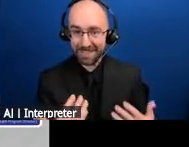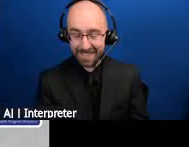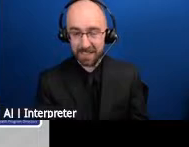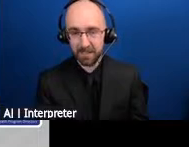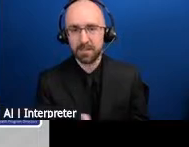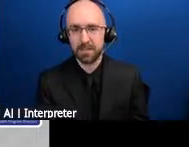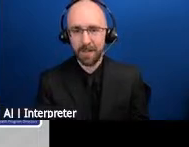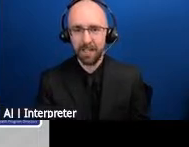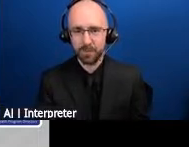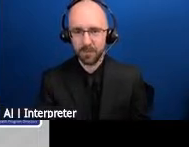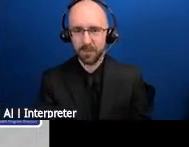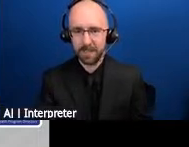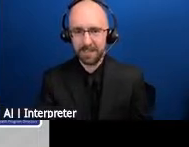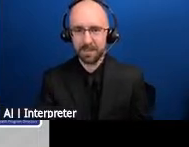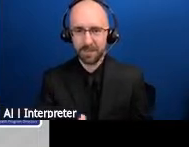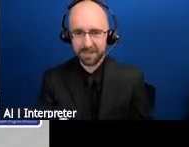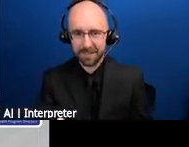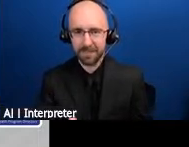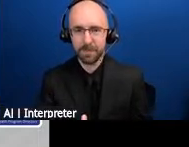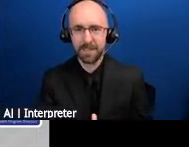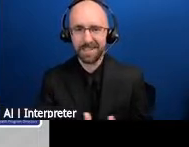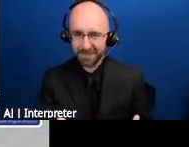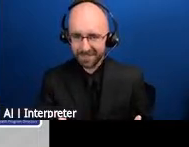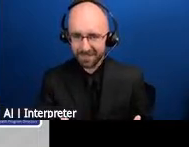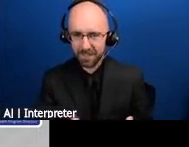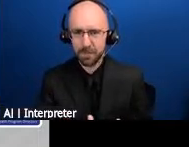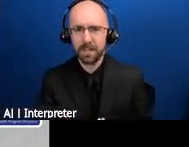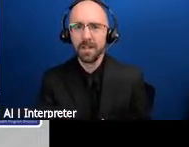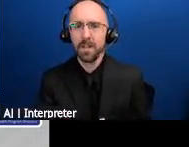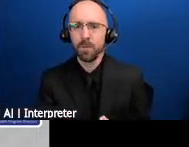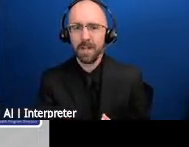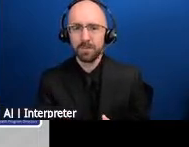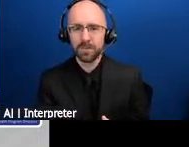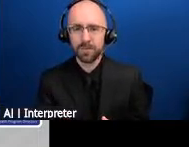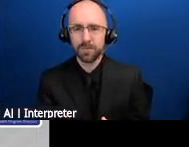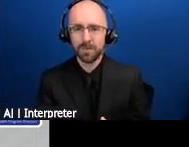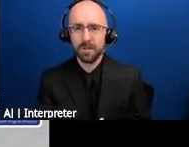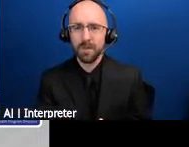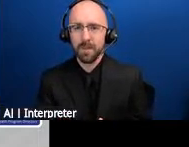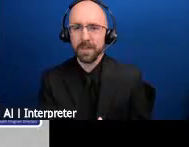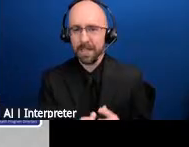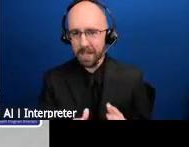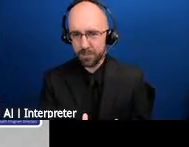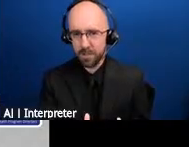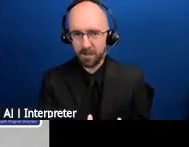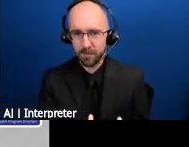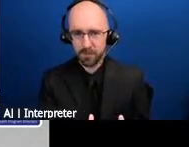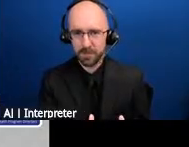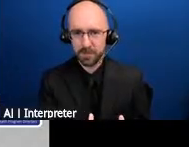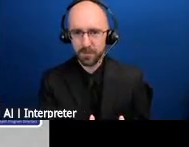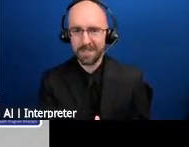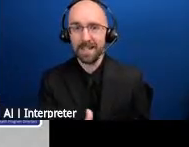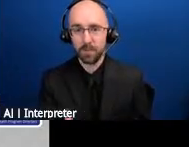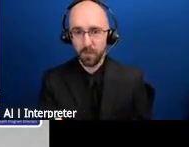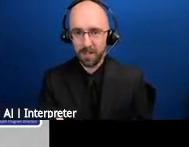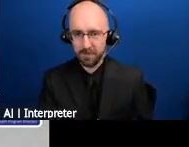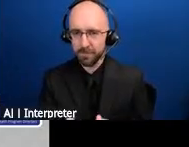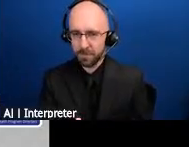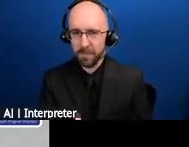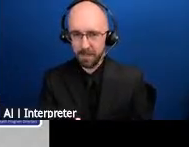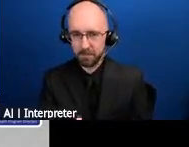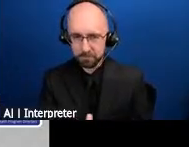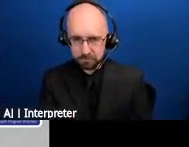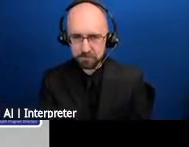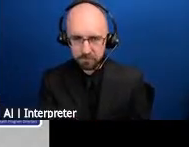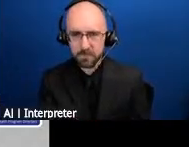actually see it. So as we're doing the risk assessment, safety assessment, we're able to catch nonverbal cues as well